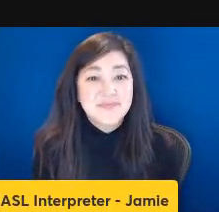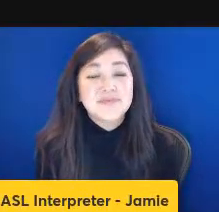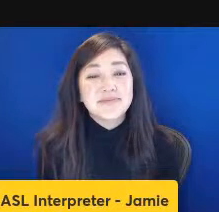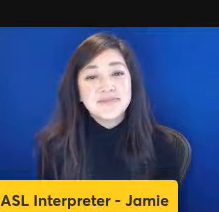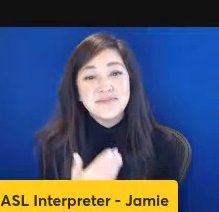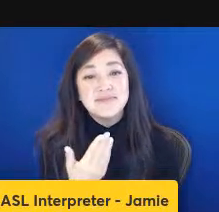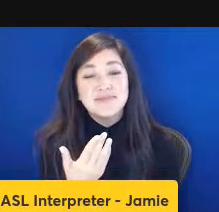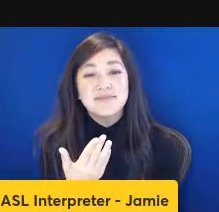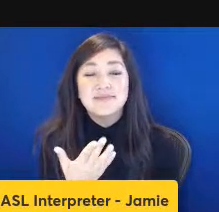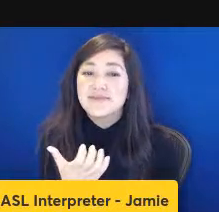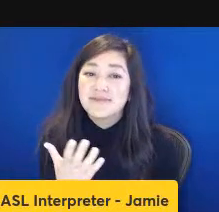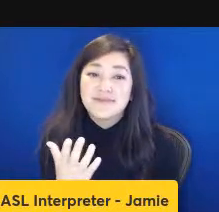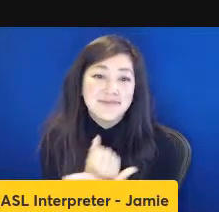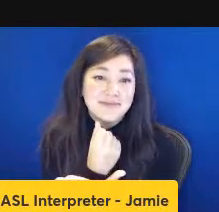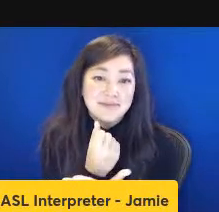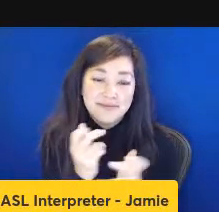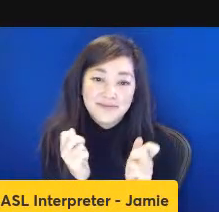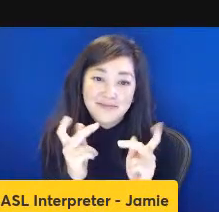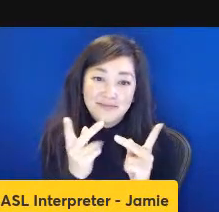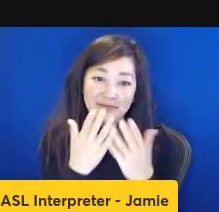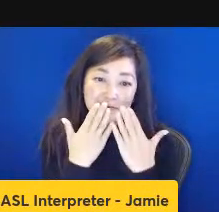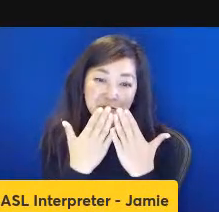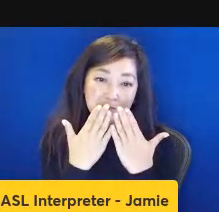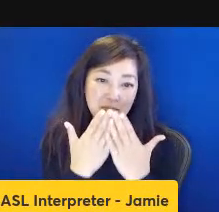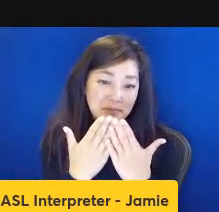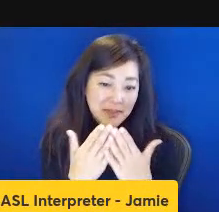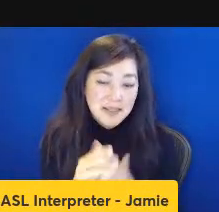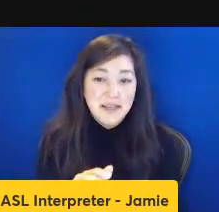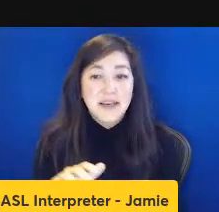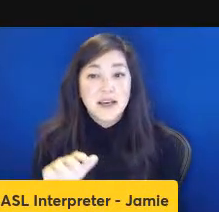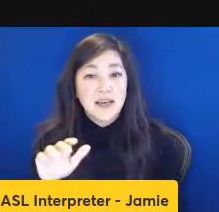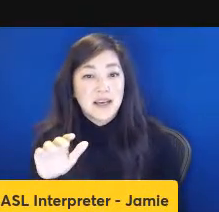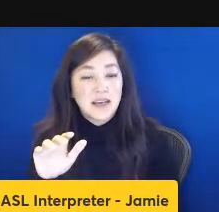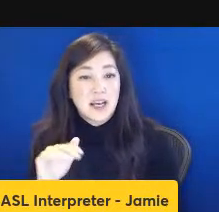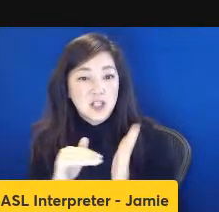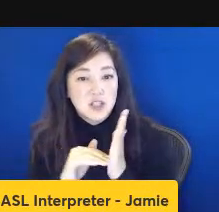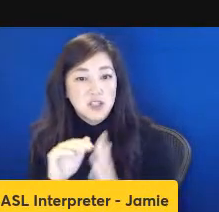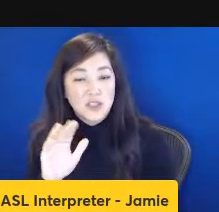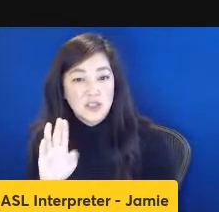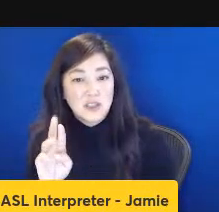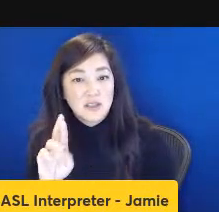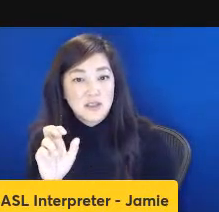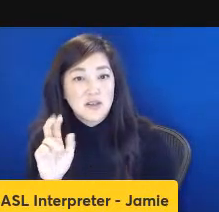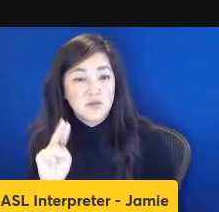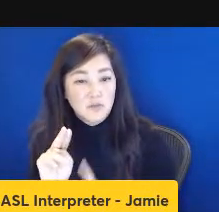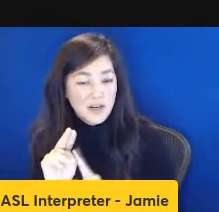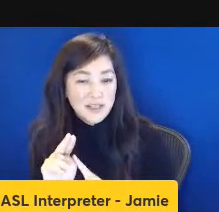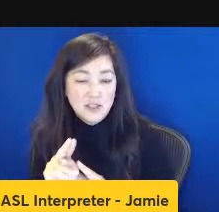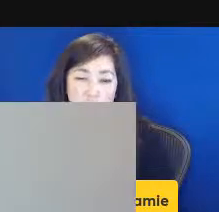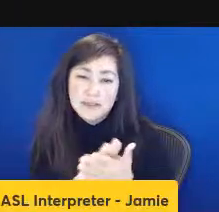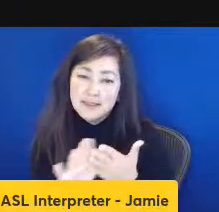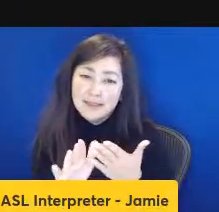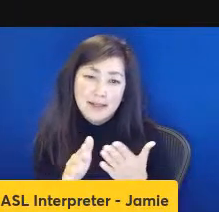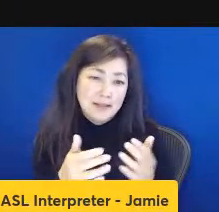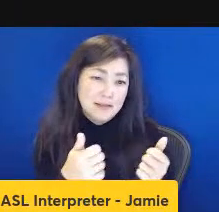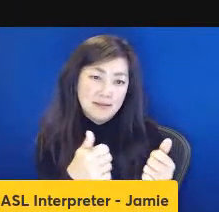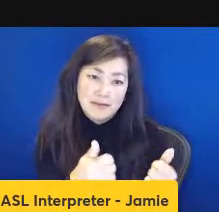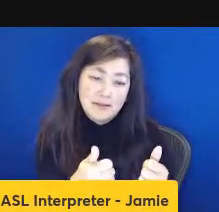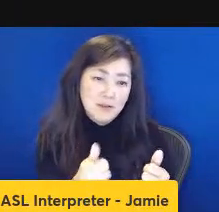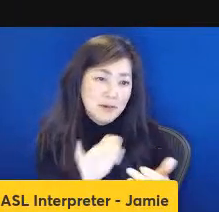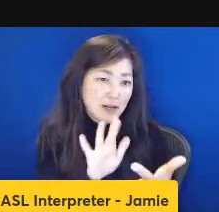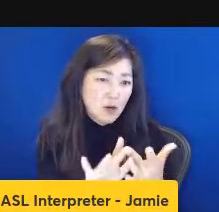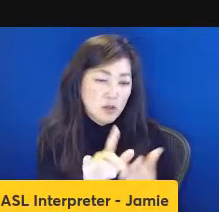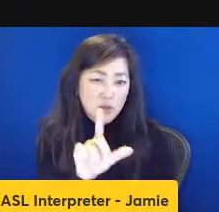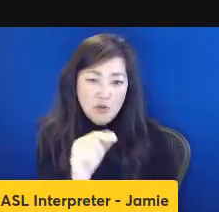I want to take the opportunity also to thank Dr. Lindy Braun expressly. She was kind enough when I reached out to her in